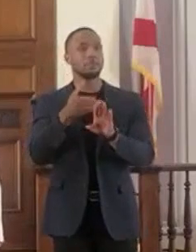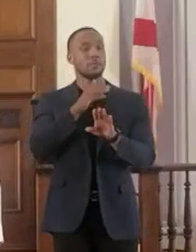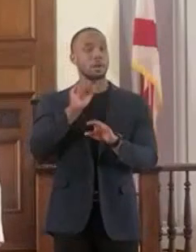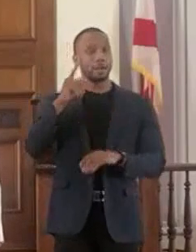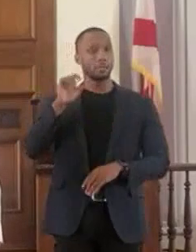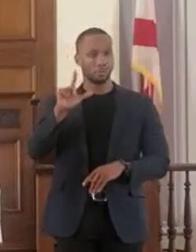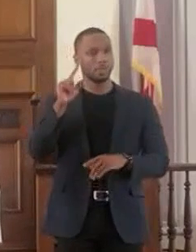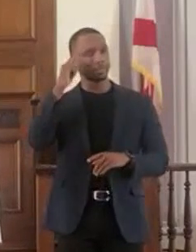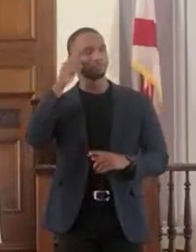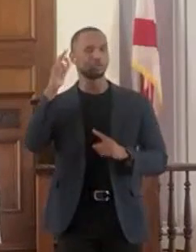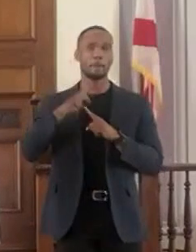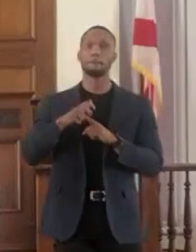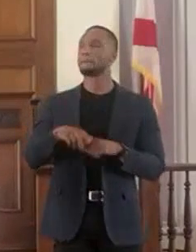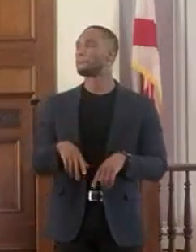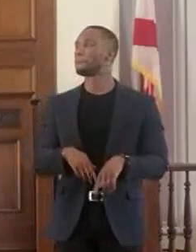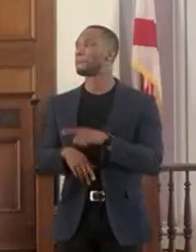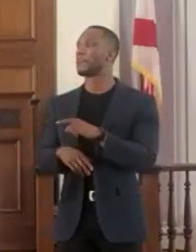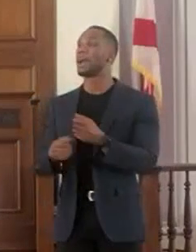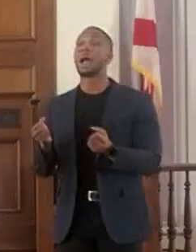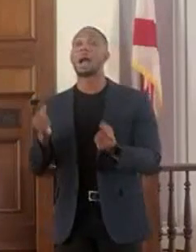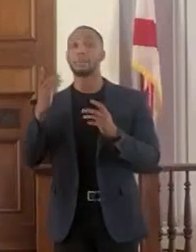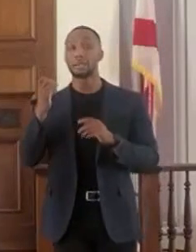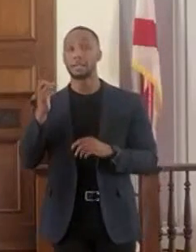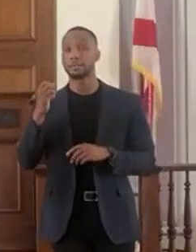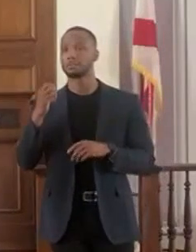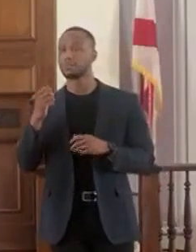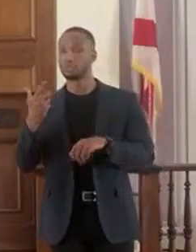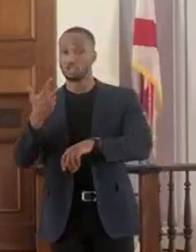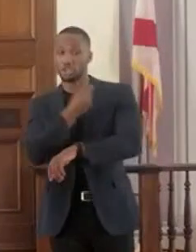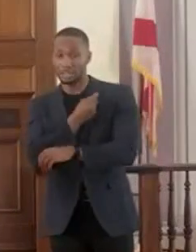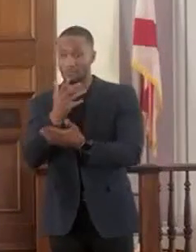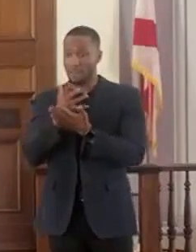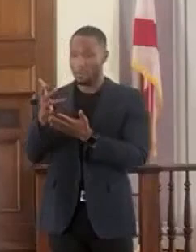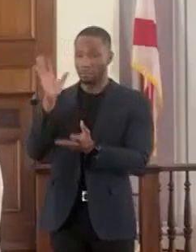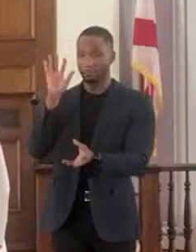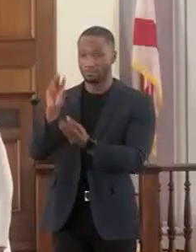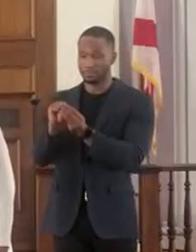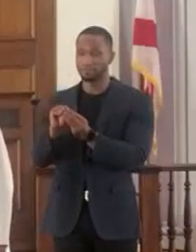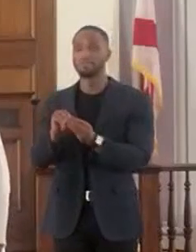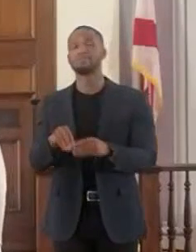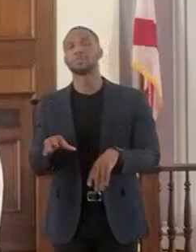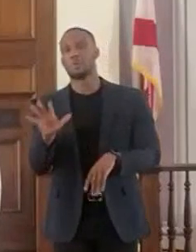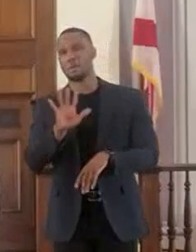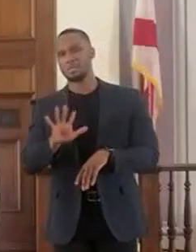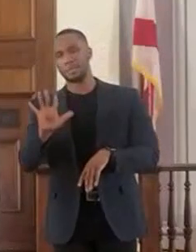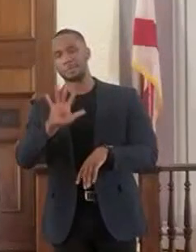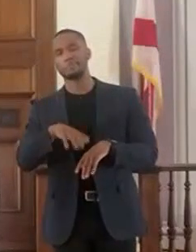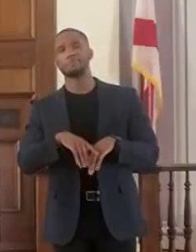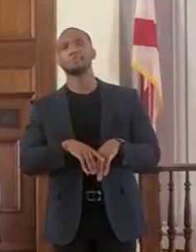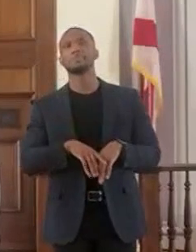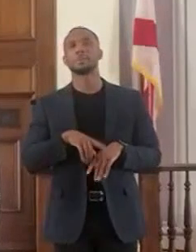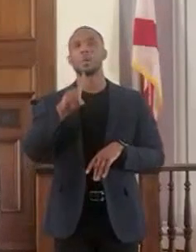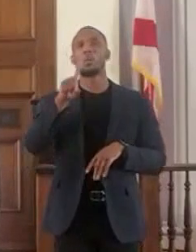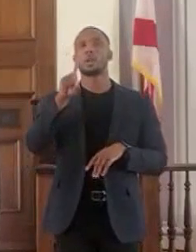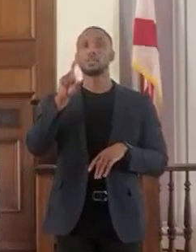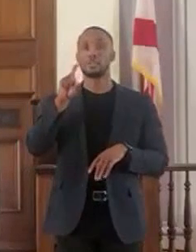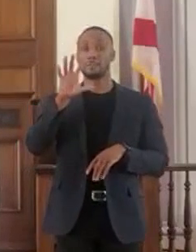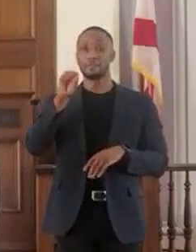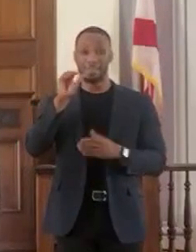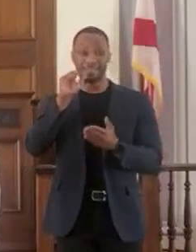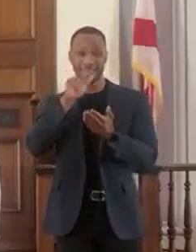to be. Dr. Harris, how many shots is that going to be in the next 5 weeks? It's about